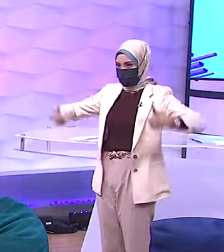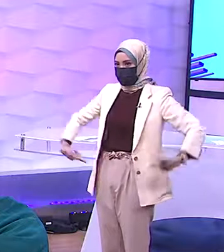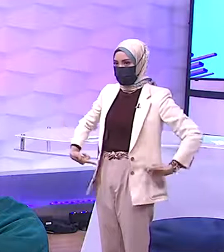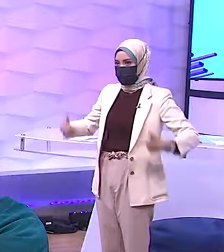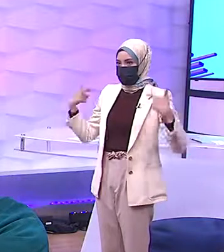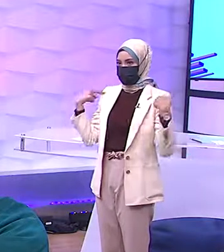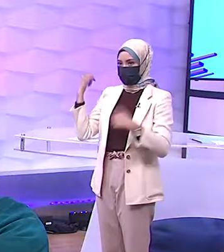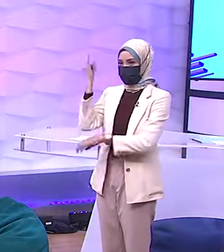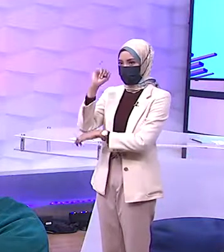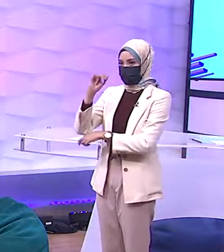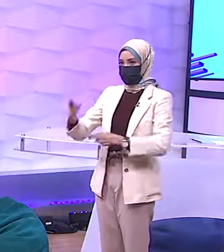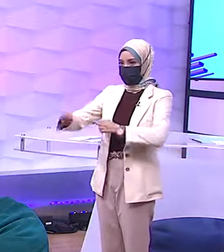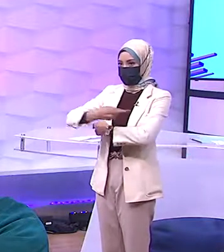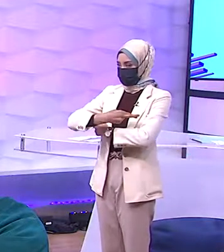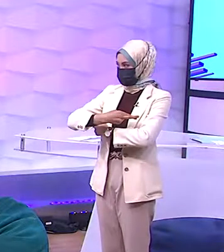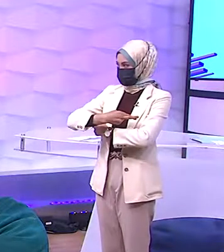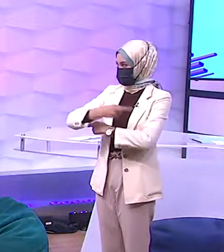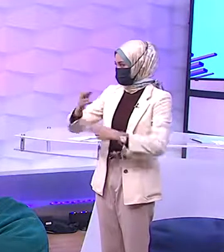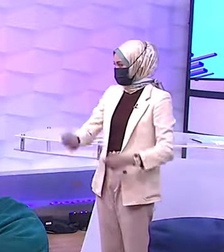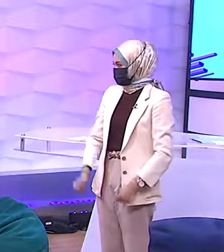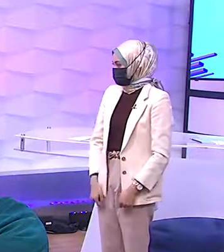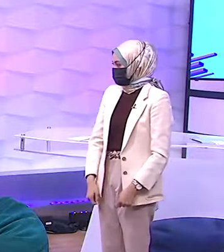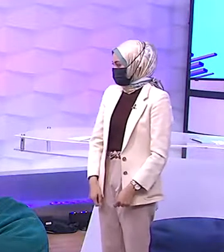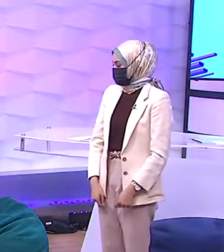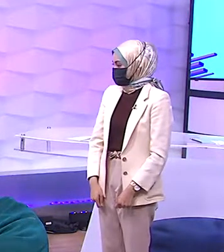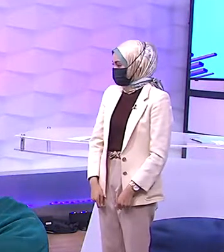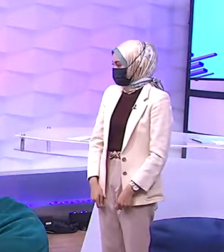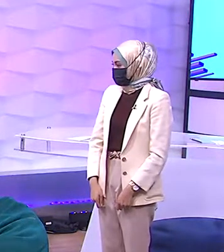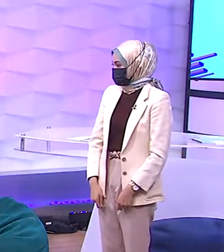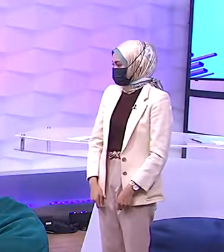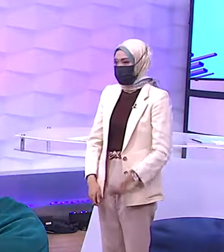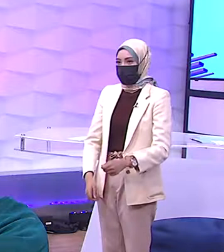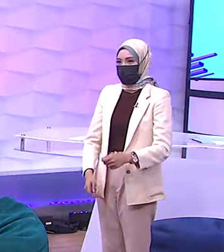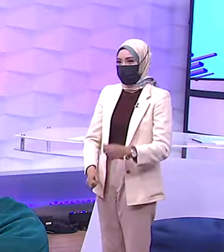living room. Okay, and the last one? The last one is